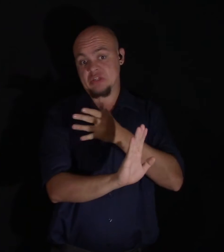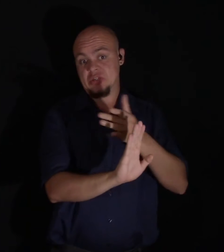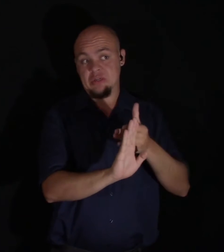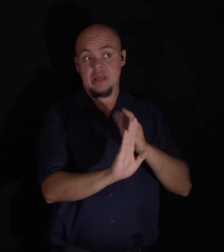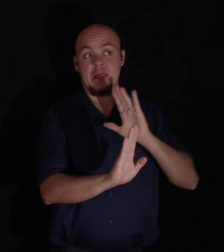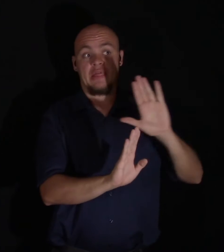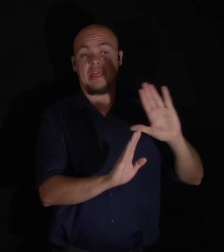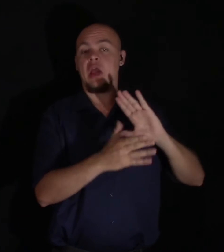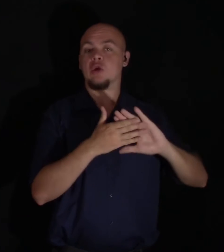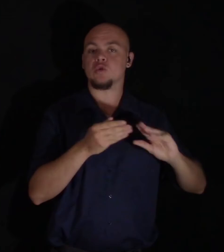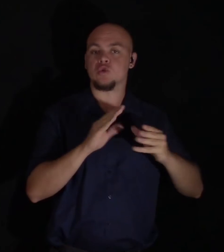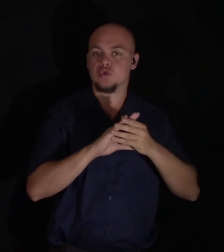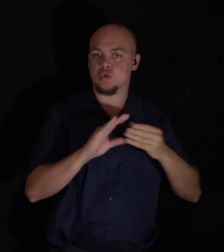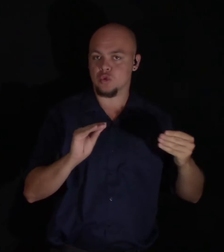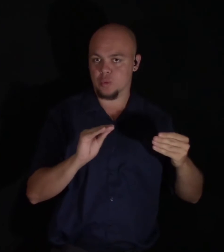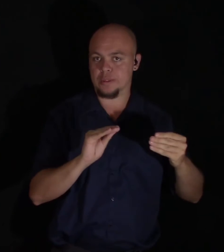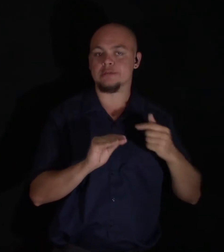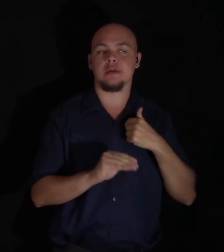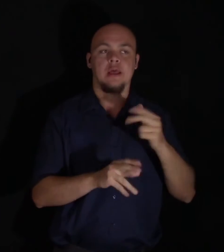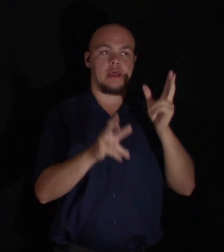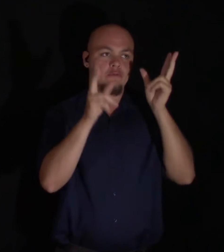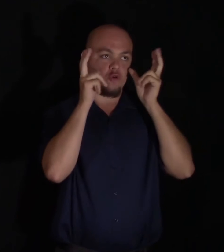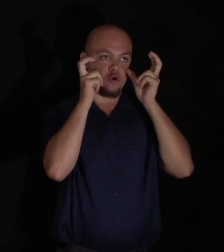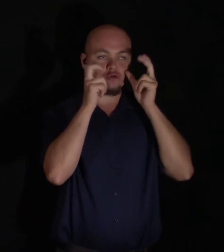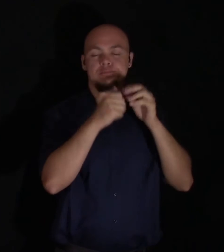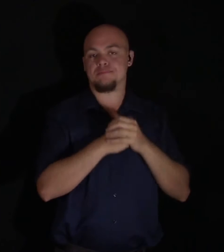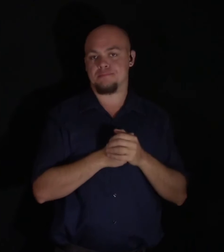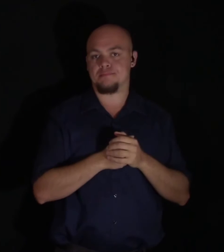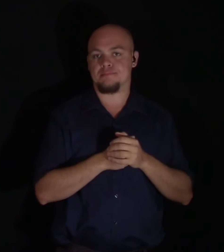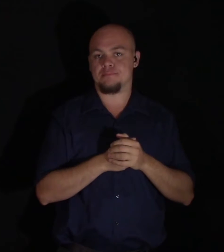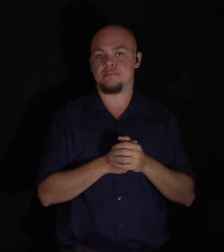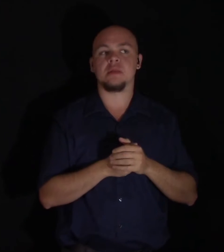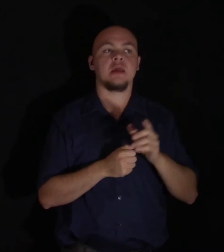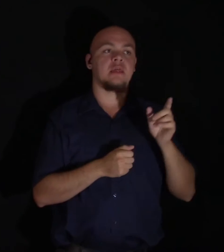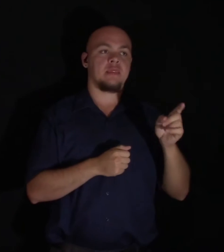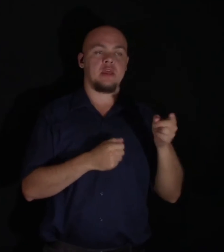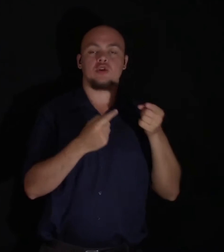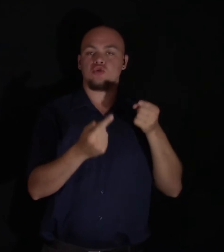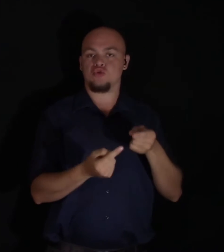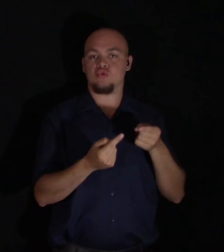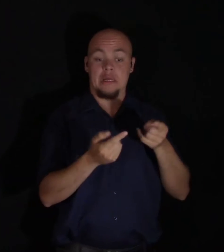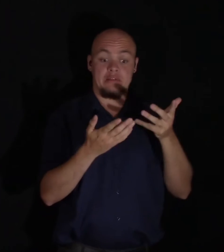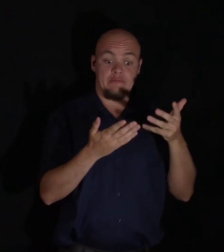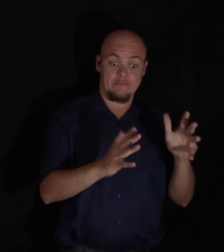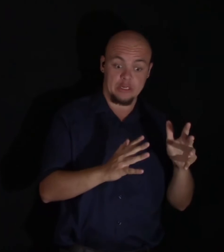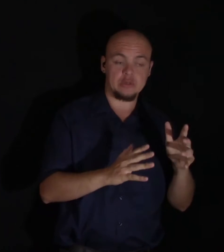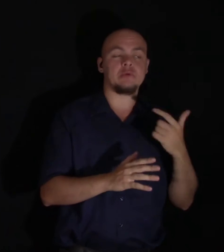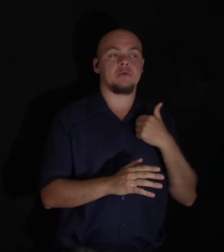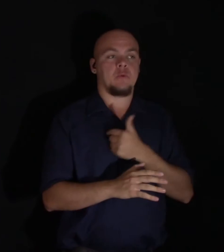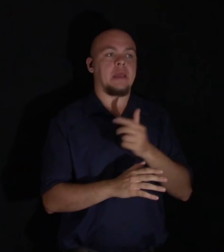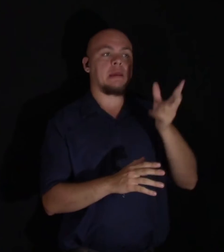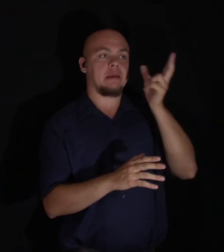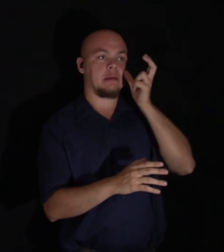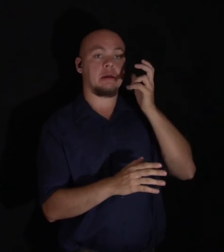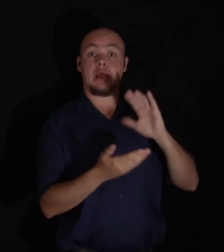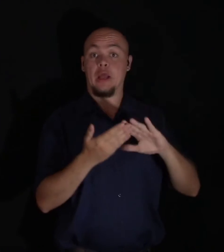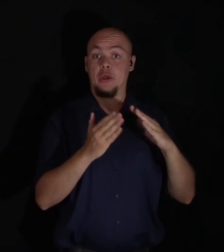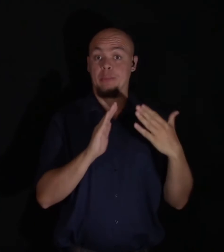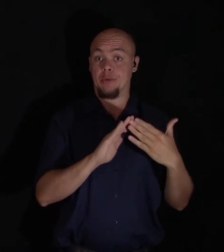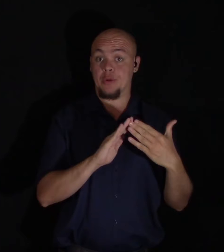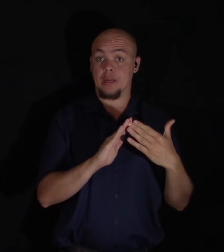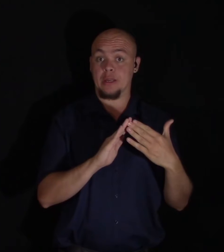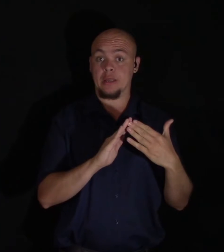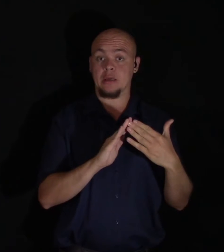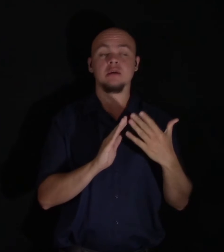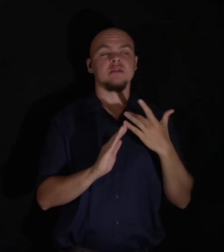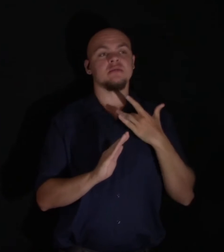stories after the fact, after they've had struggles. We as a community tend to